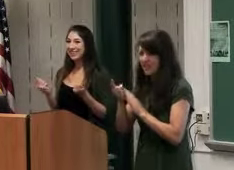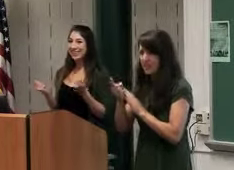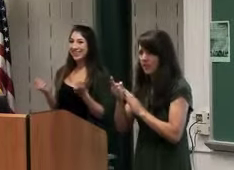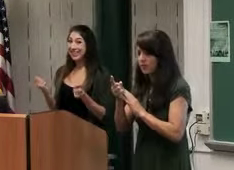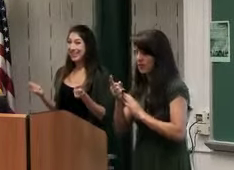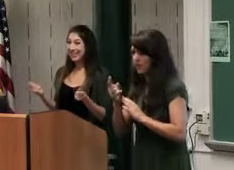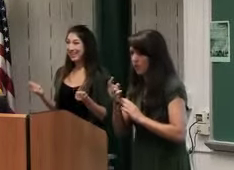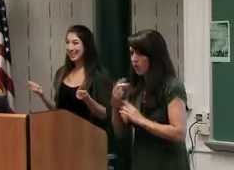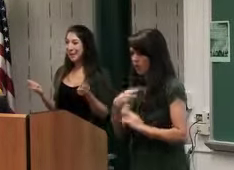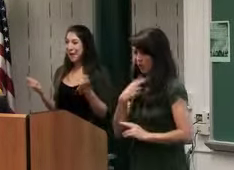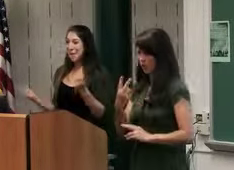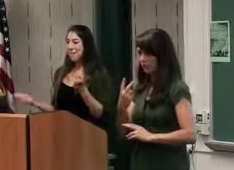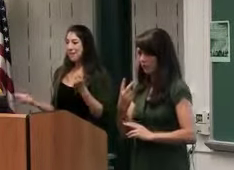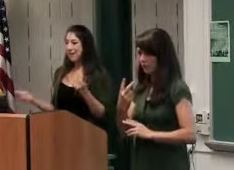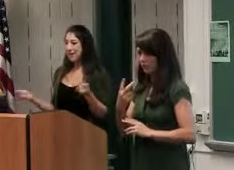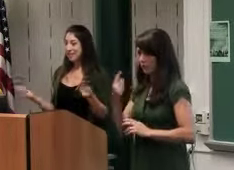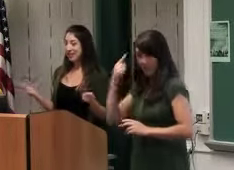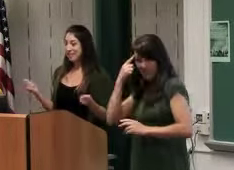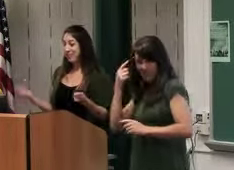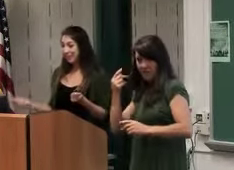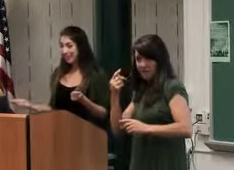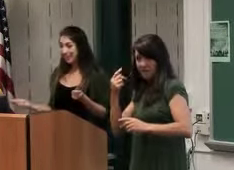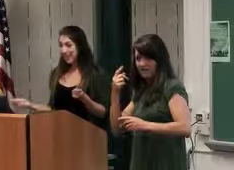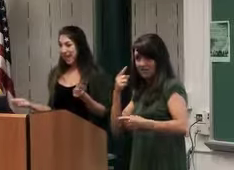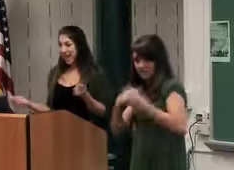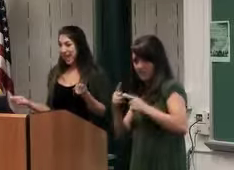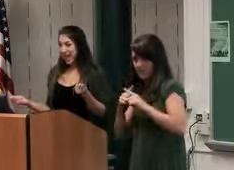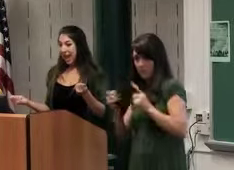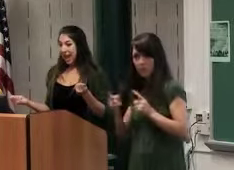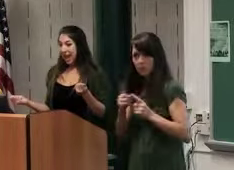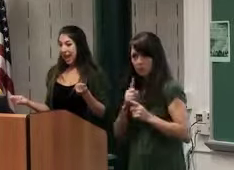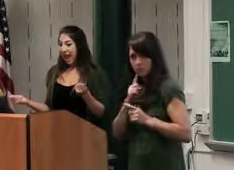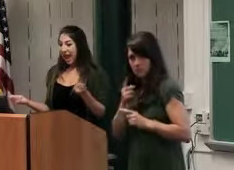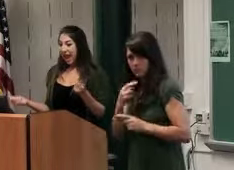signing and we were really excited, but we actually had a voice.